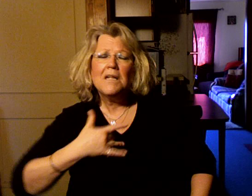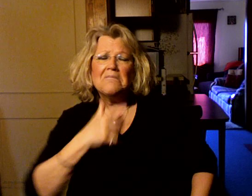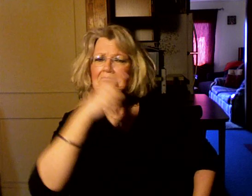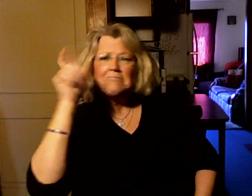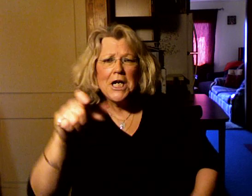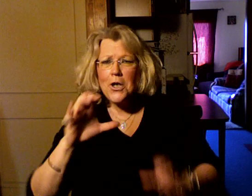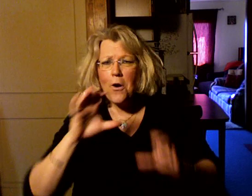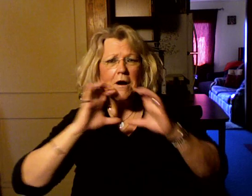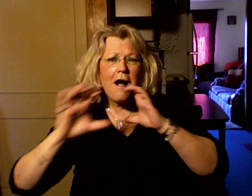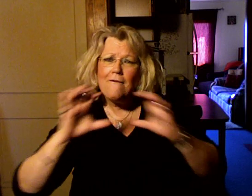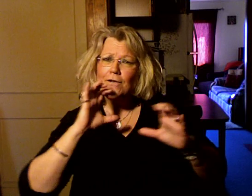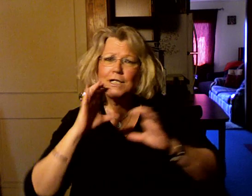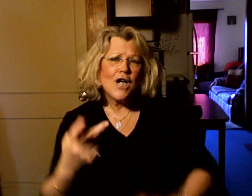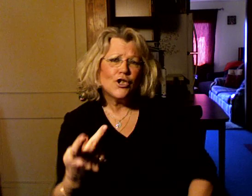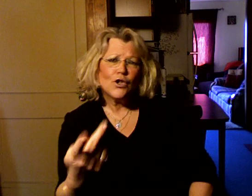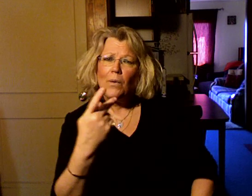need, need no conversation.